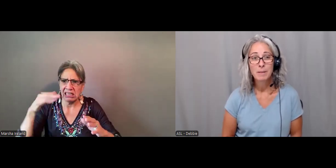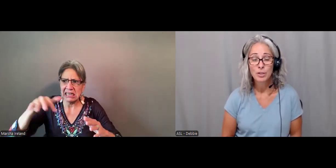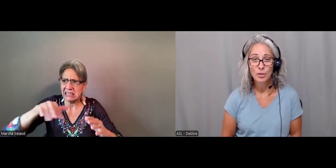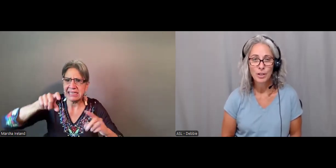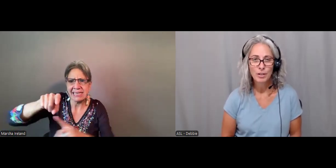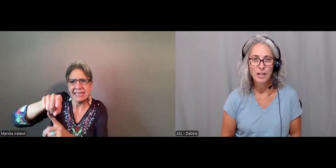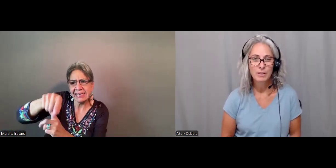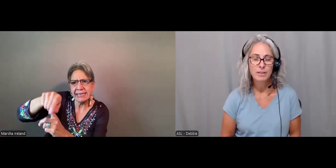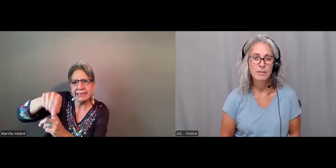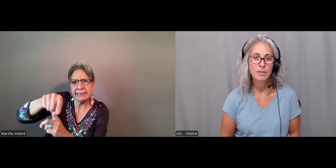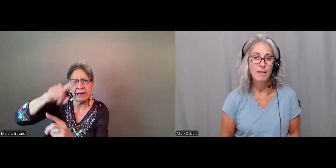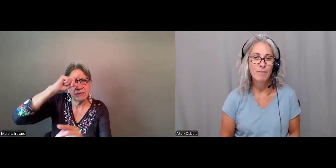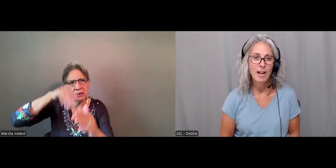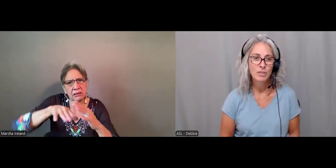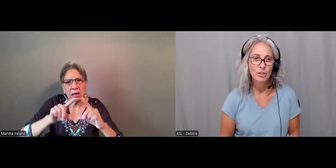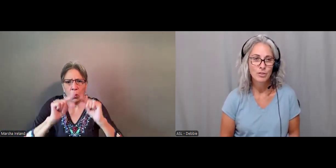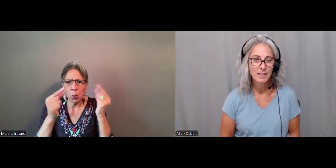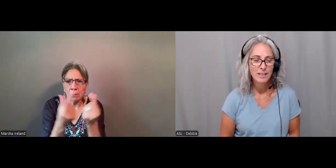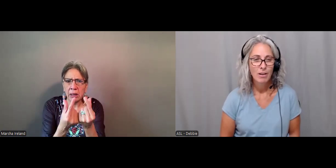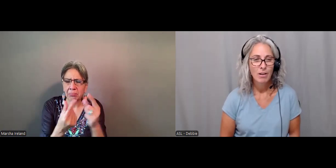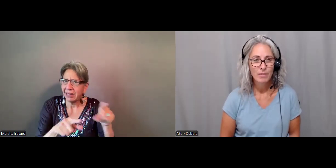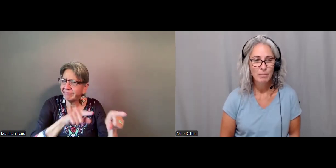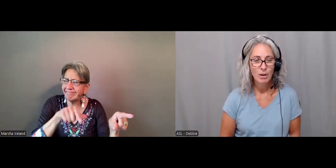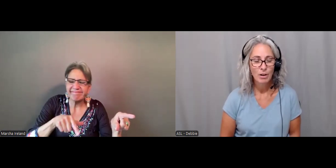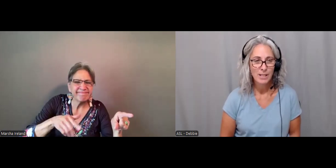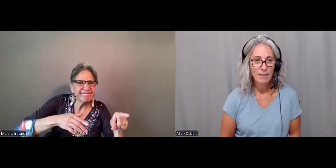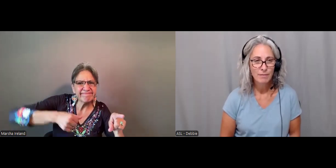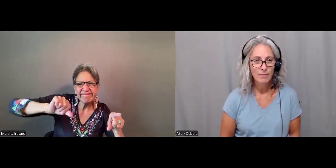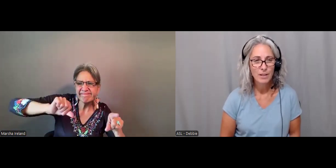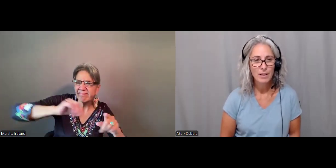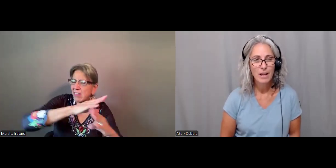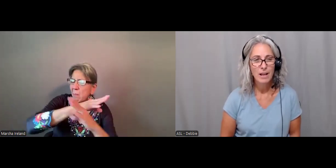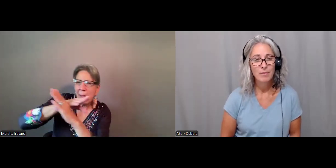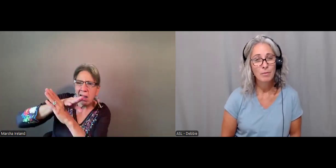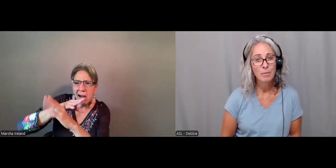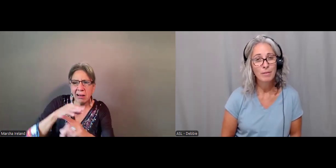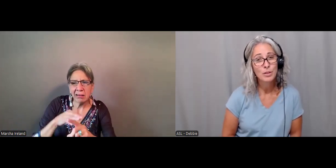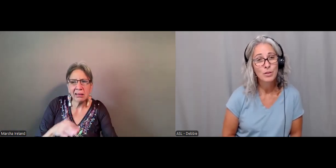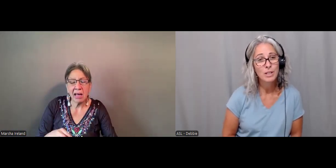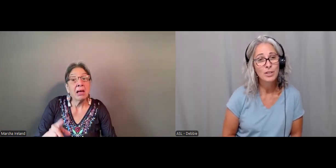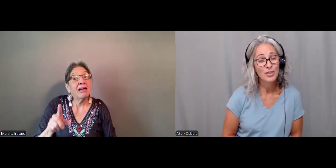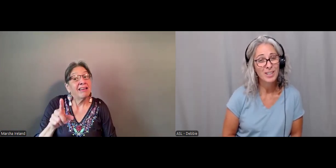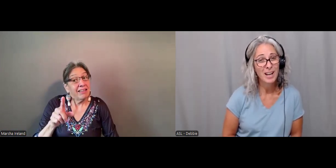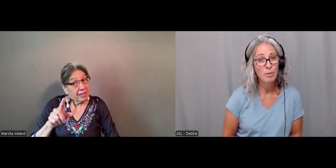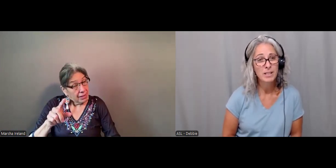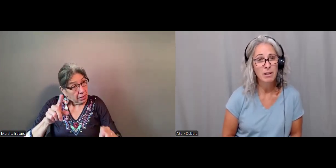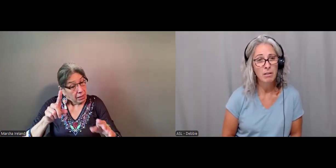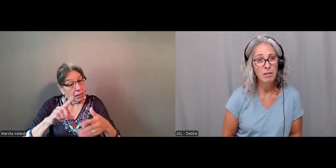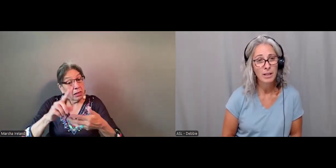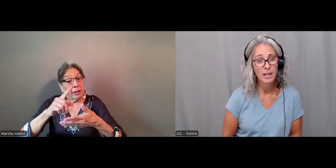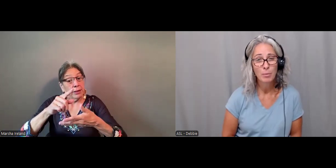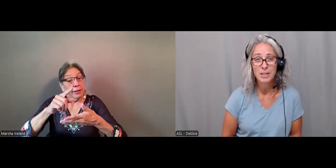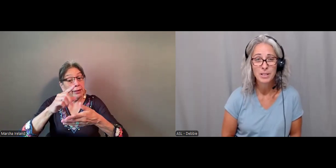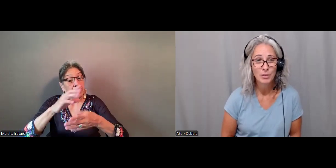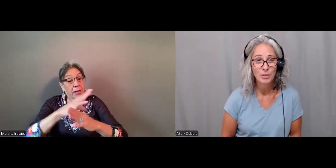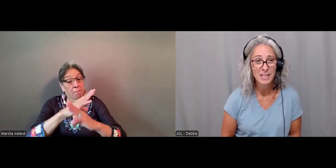As mentioned earlier, I do have 5 children. All of them are deaf. For my first 3 children, I was an